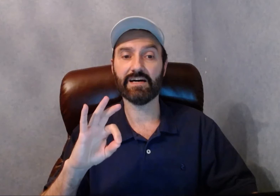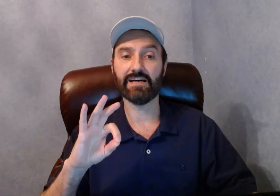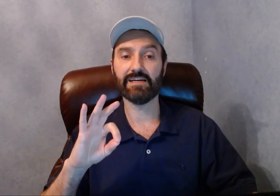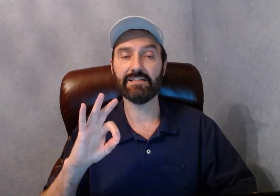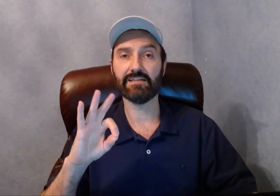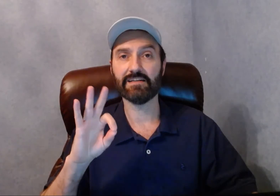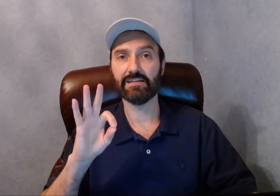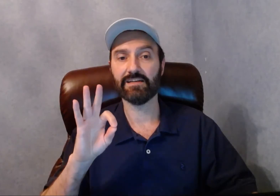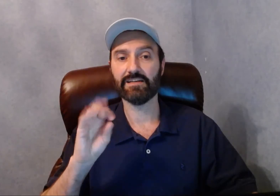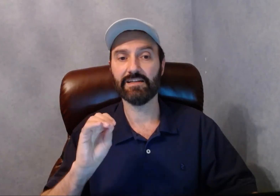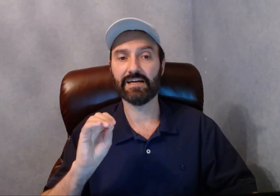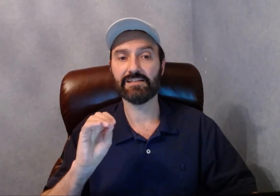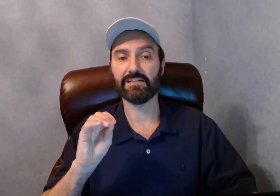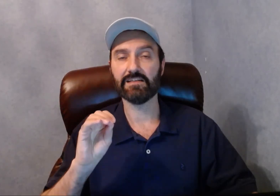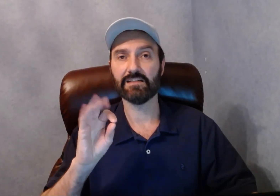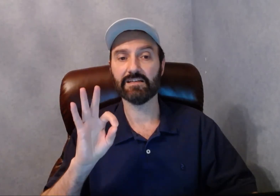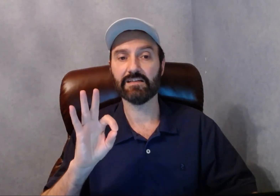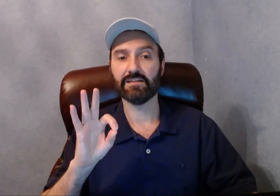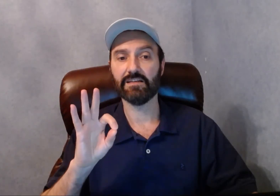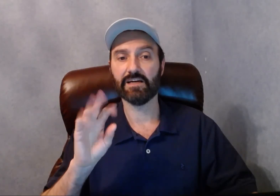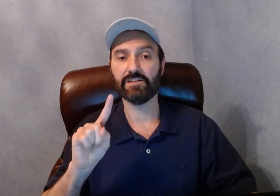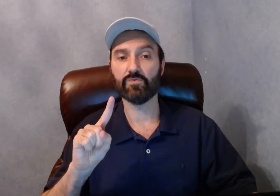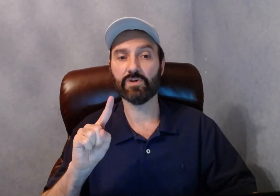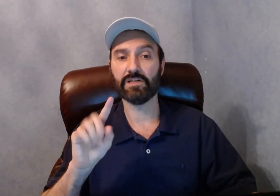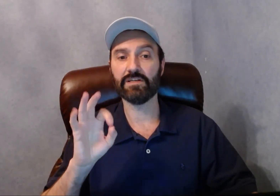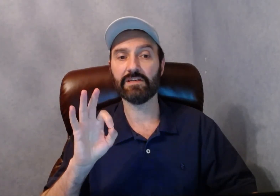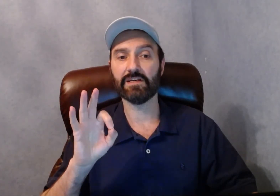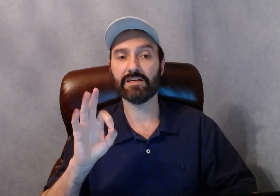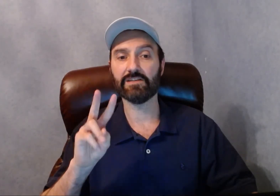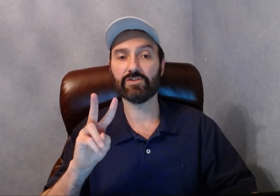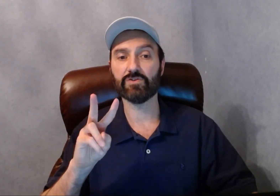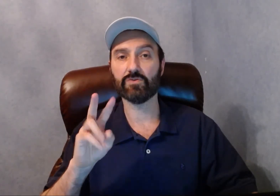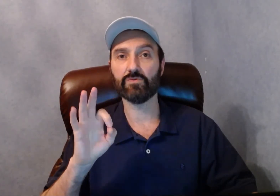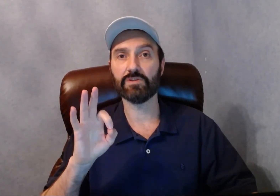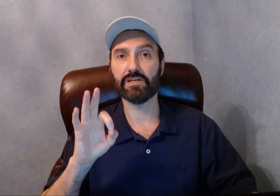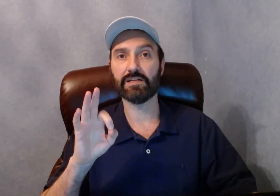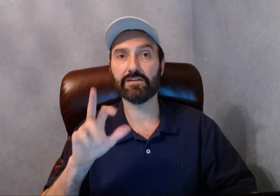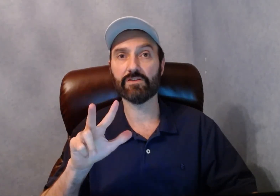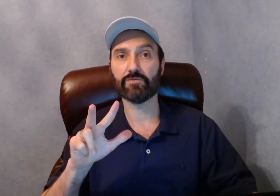89, 90, 91, 92, 93,